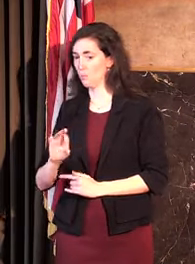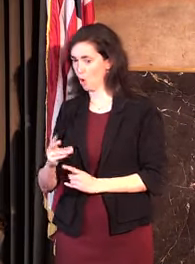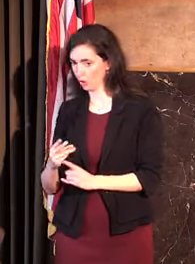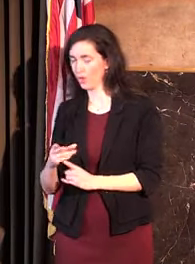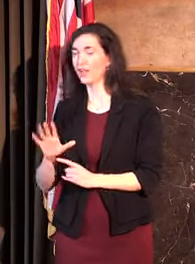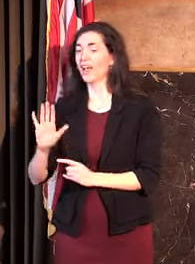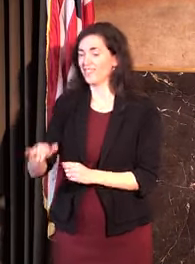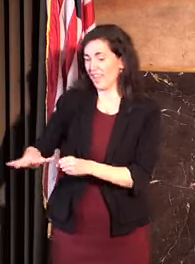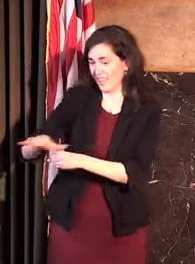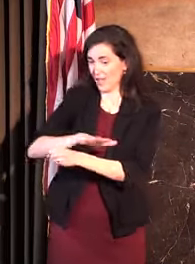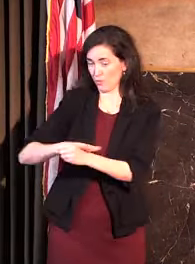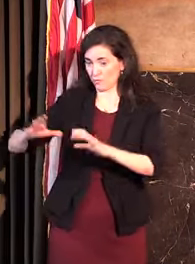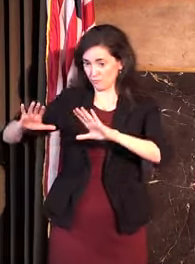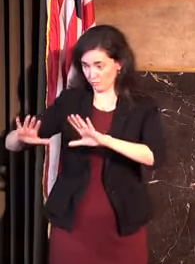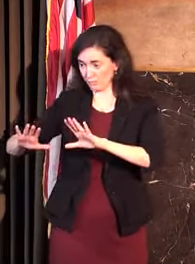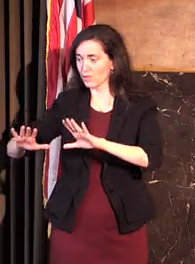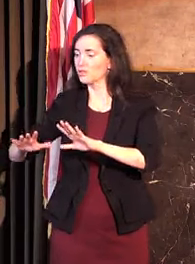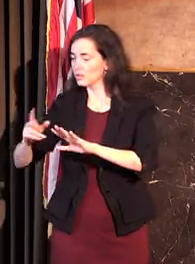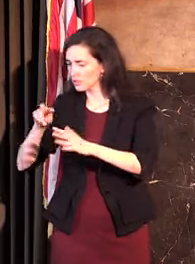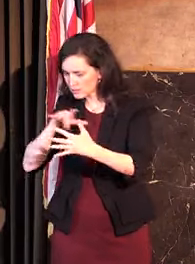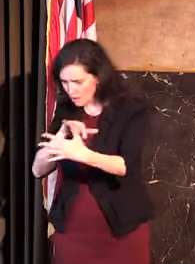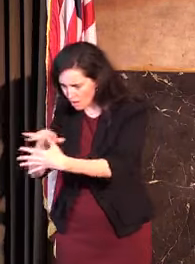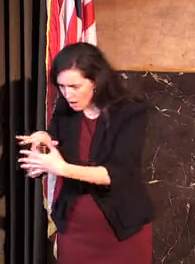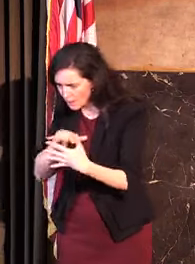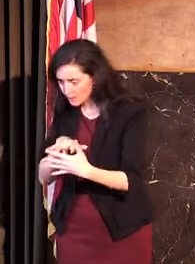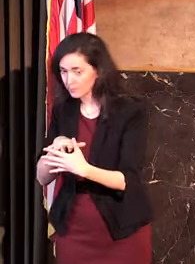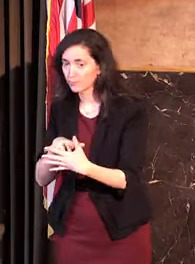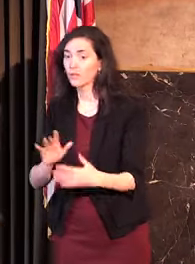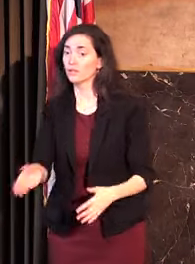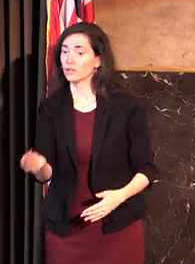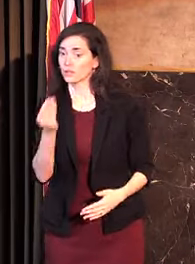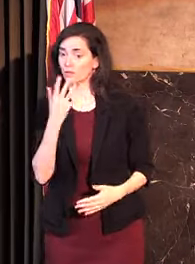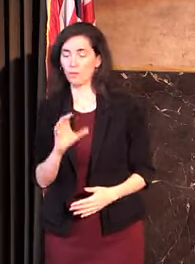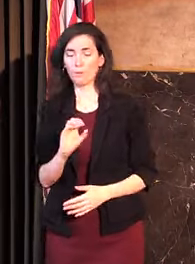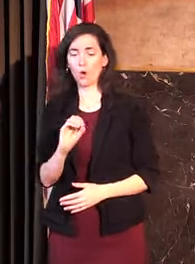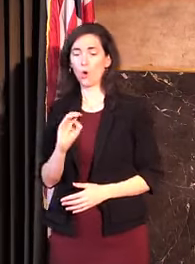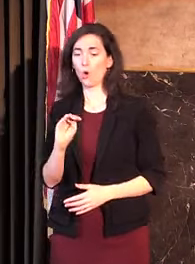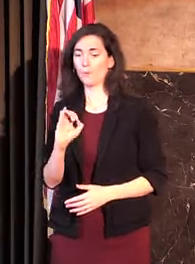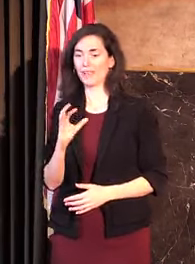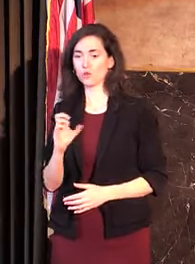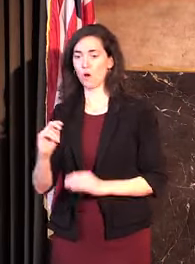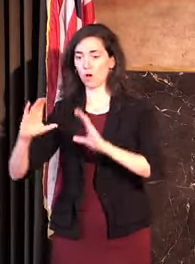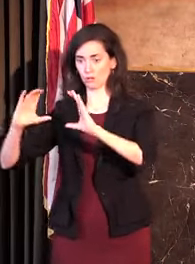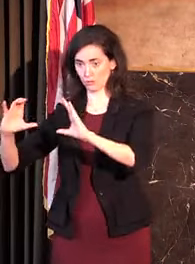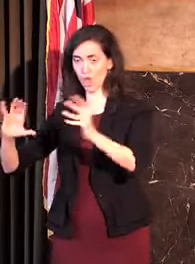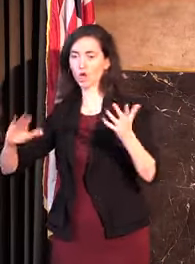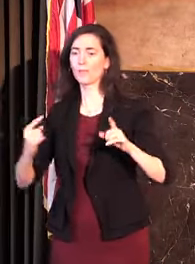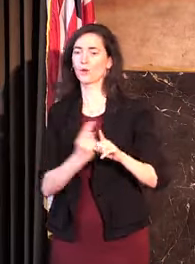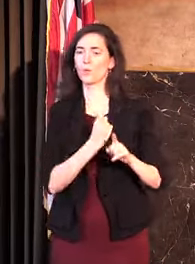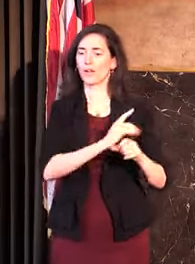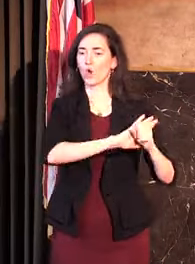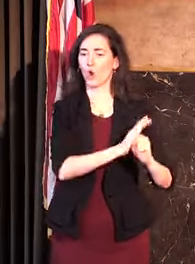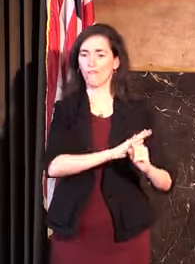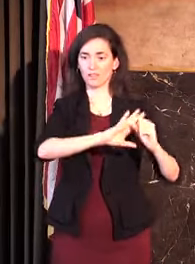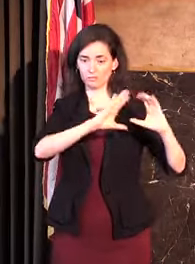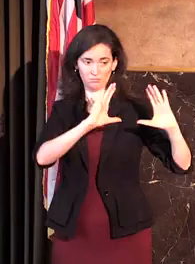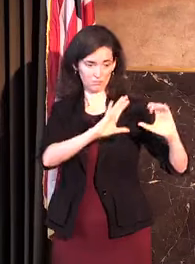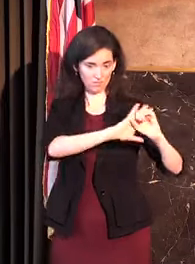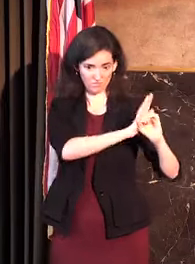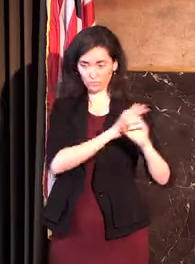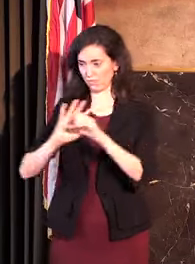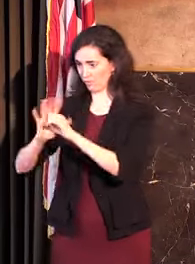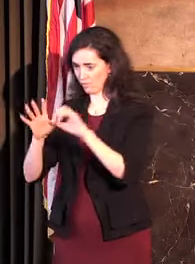Of particular note, this variant has a lot of mutations from the baseline COVID virus, about